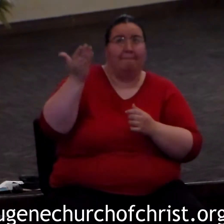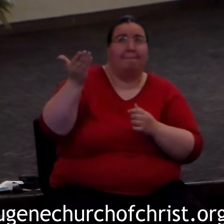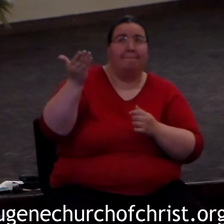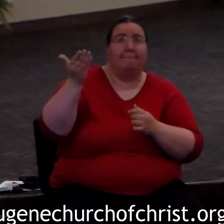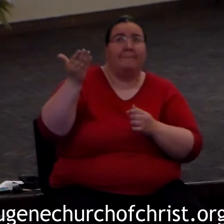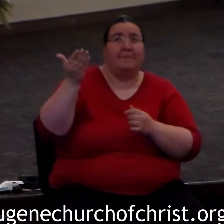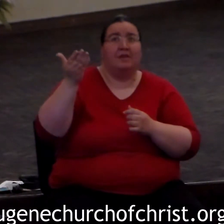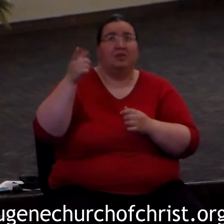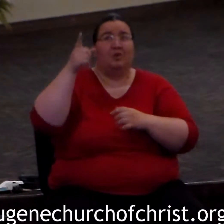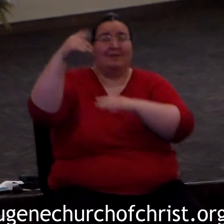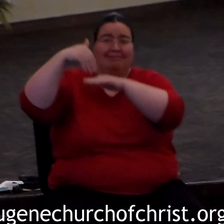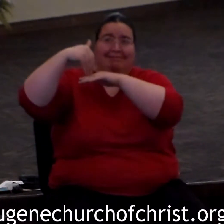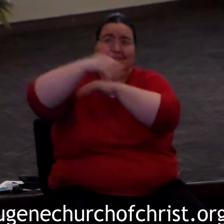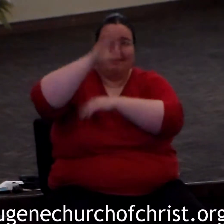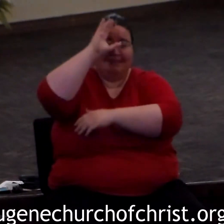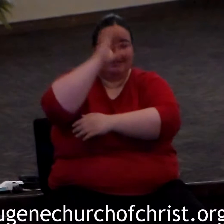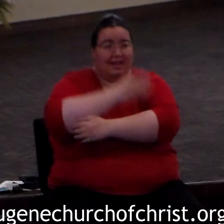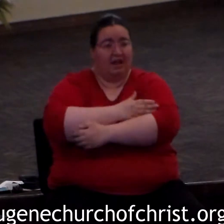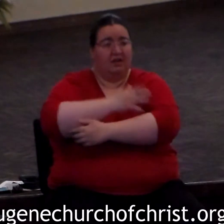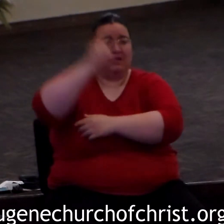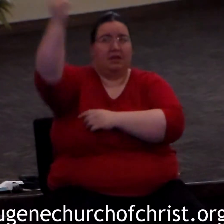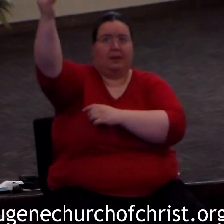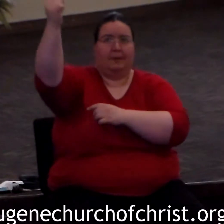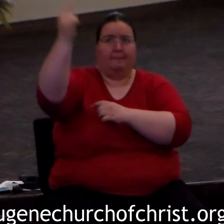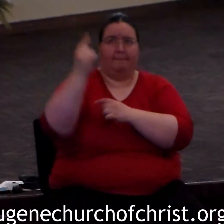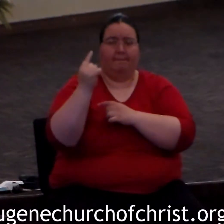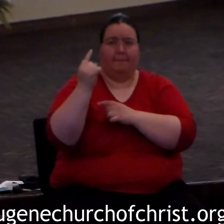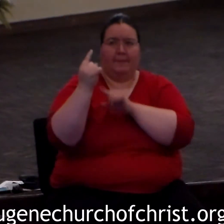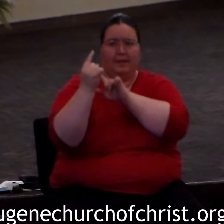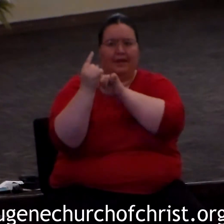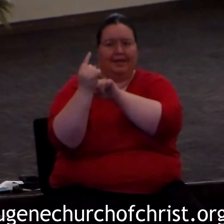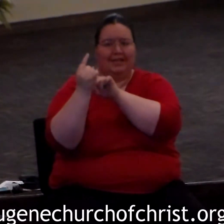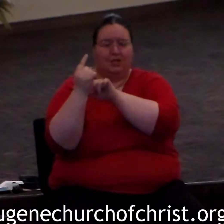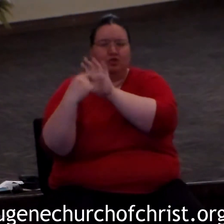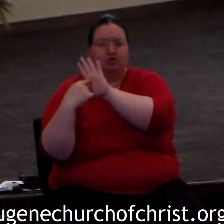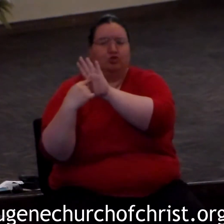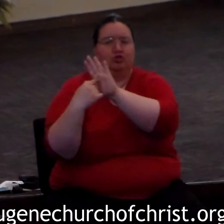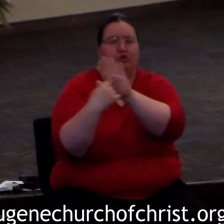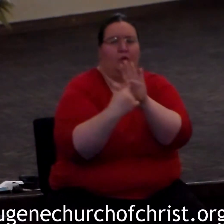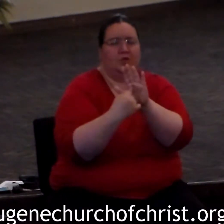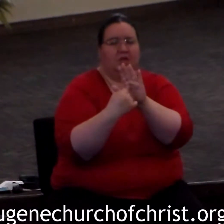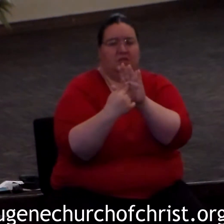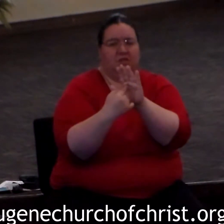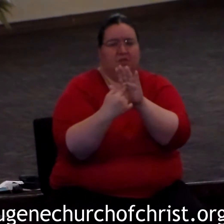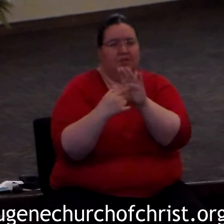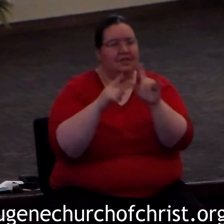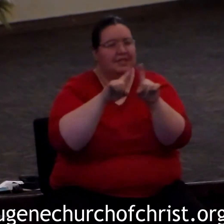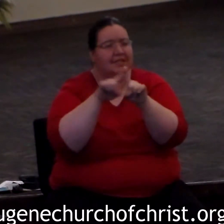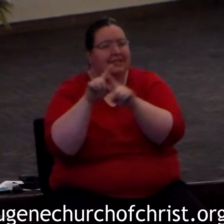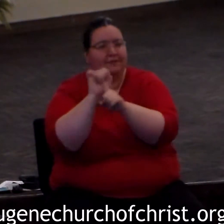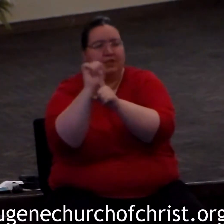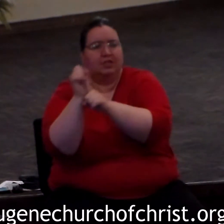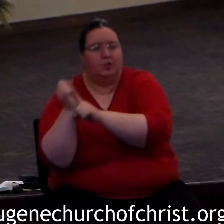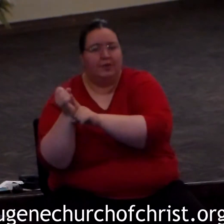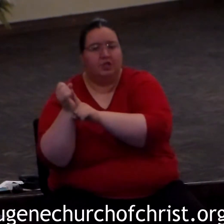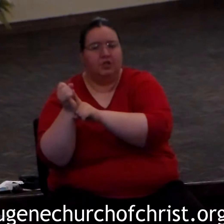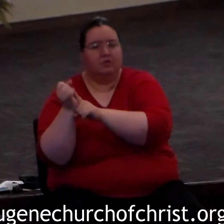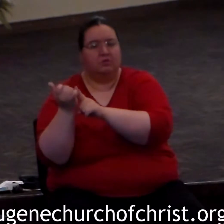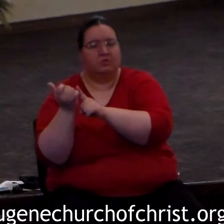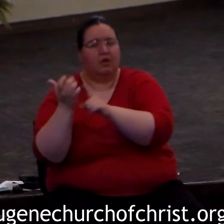with people. We could see what God would do in situations. We would see how God feels about people. And it's interesting